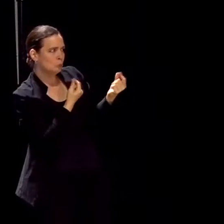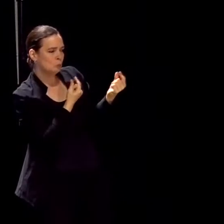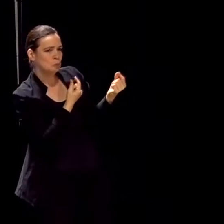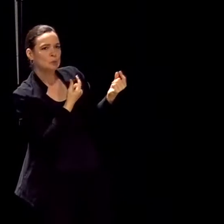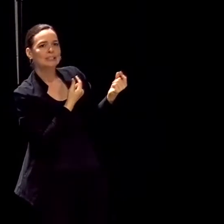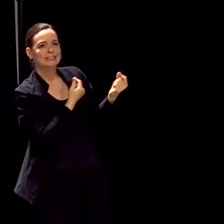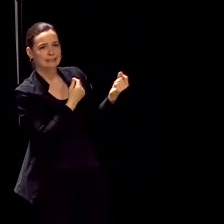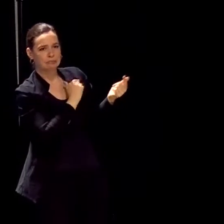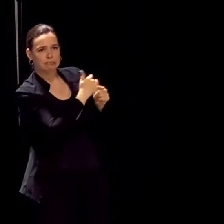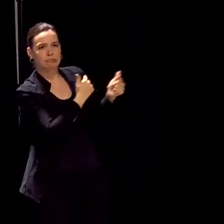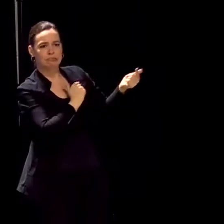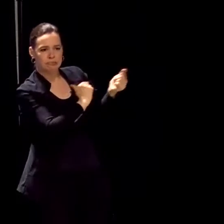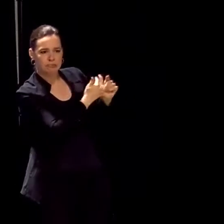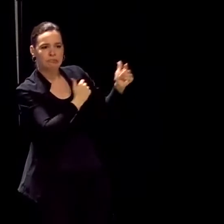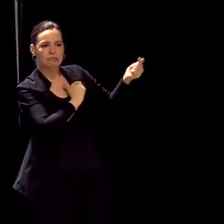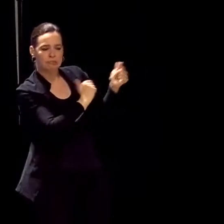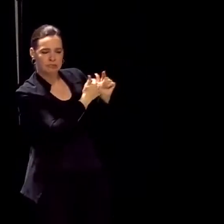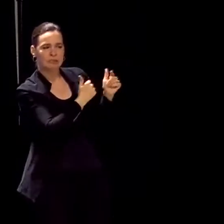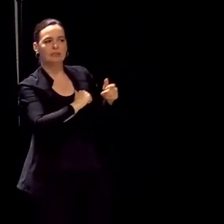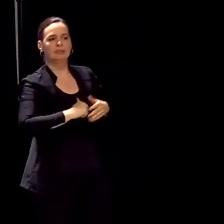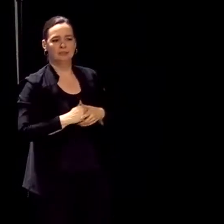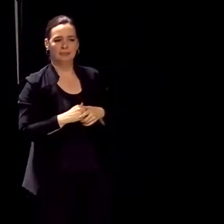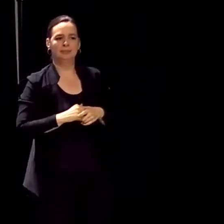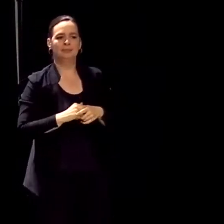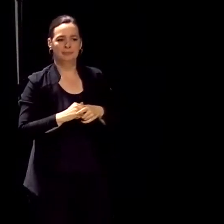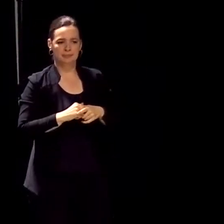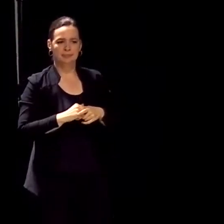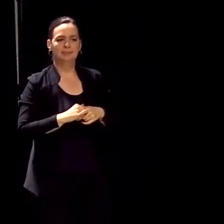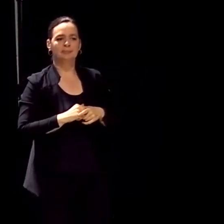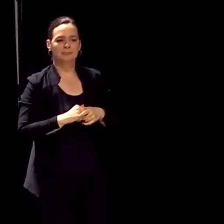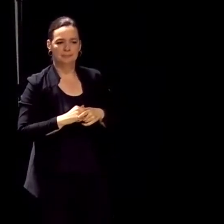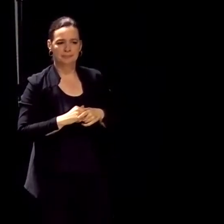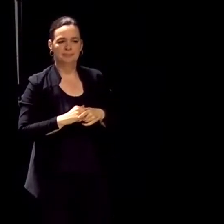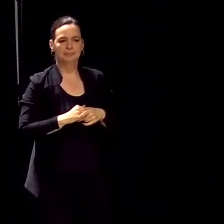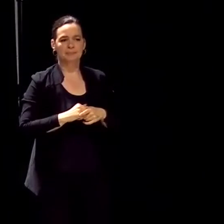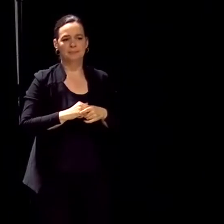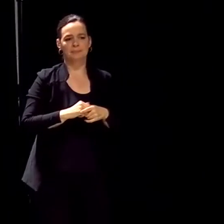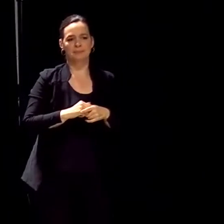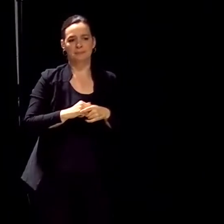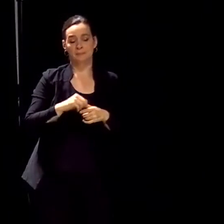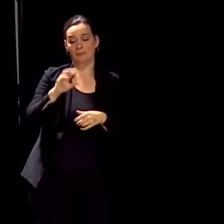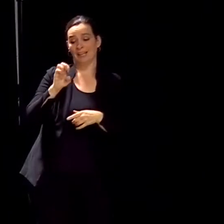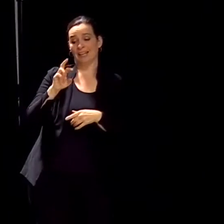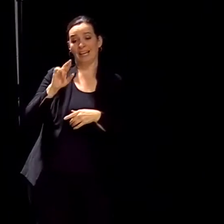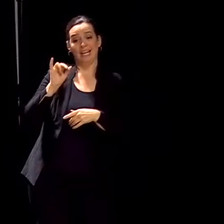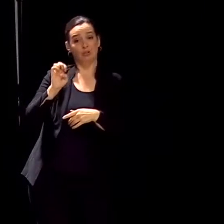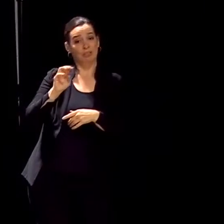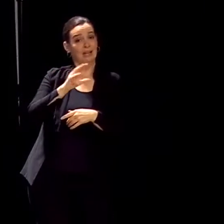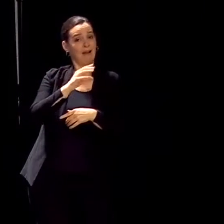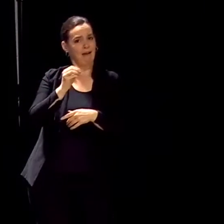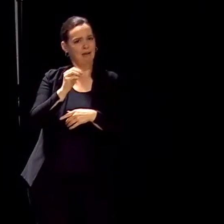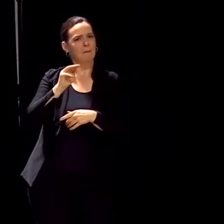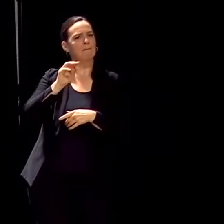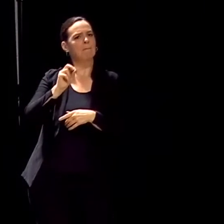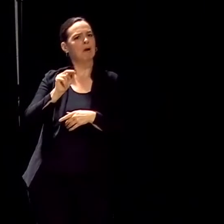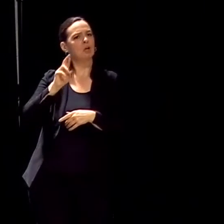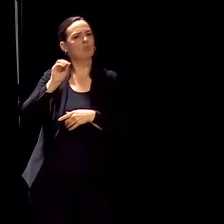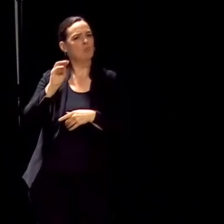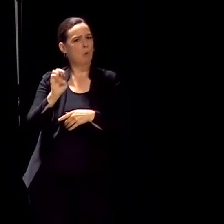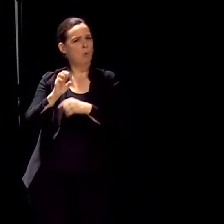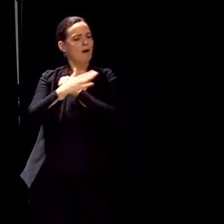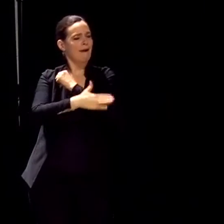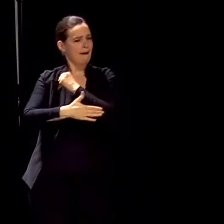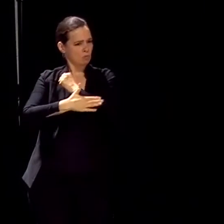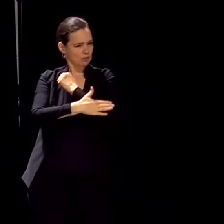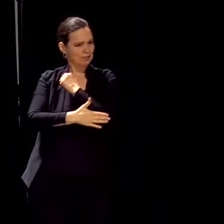departments, my colleagues from Erie and Monroe came up with some guidelines and some guidance that